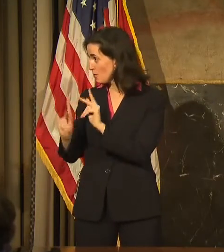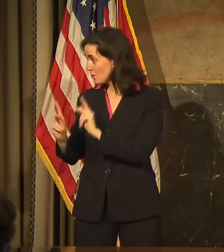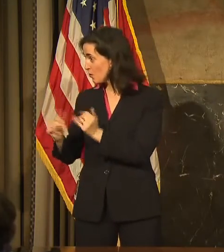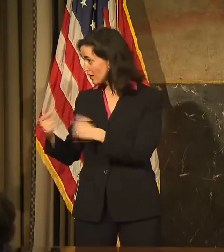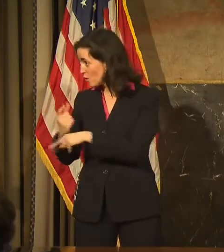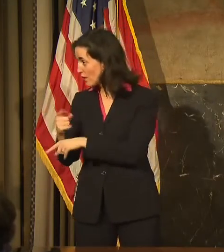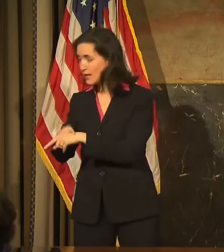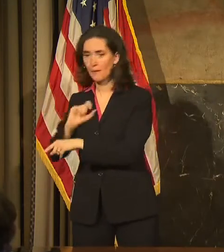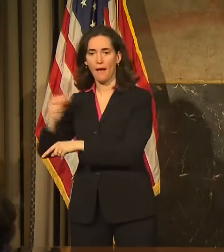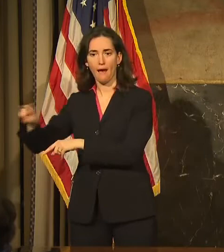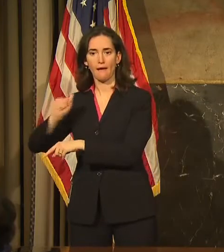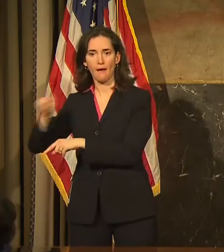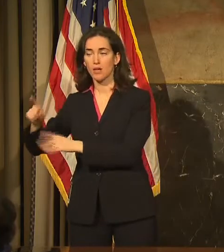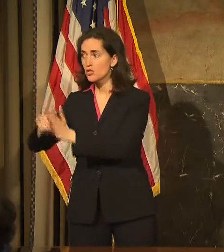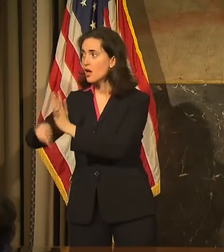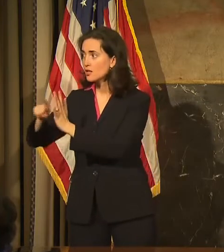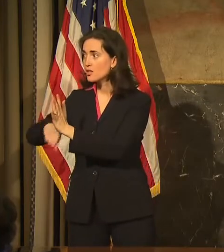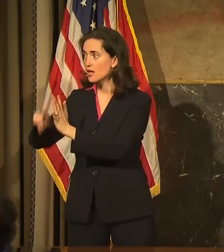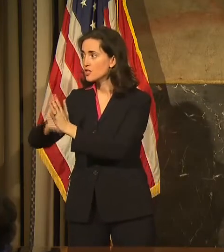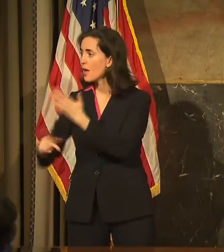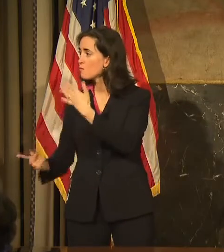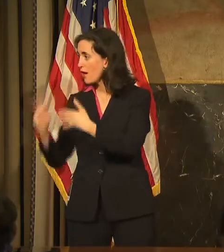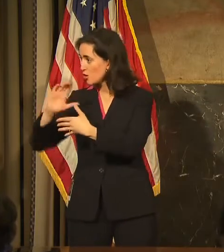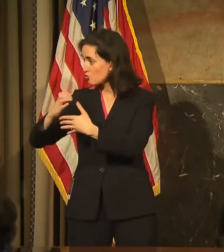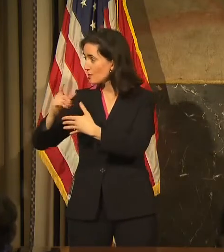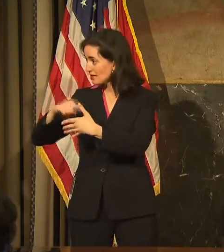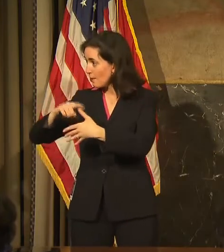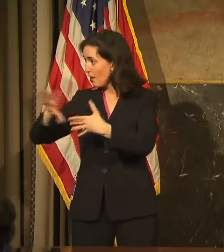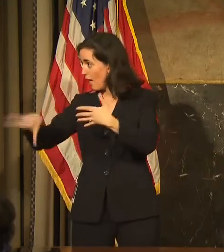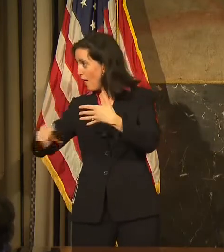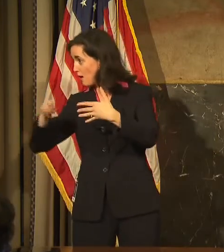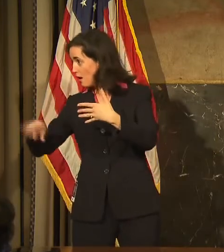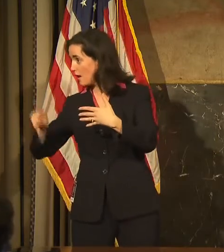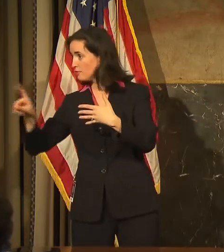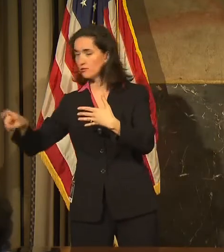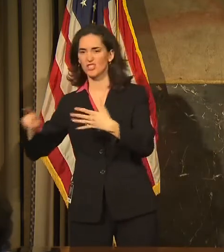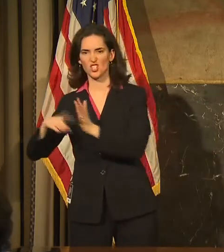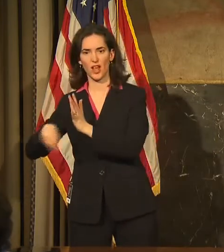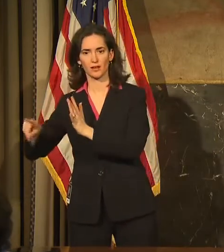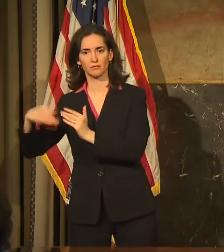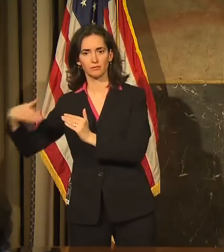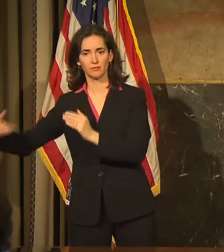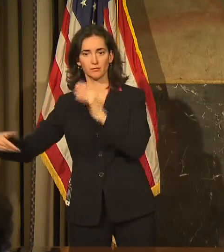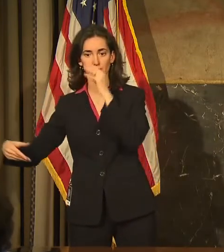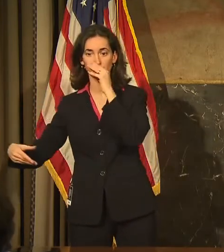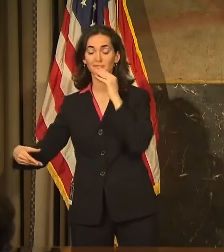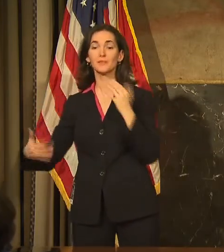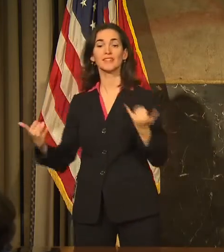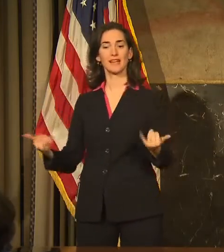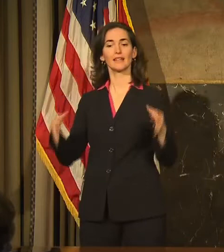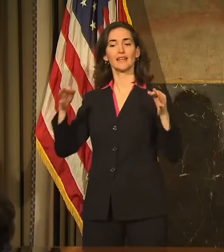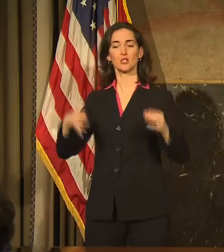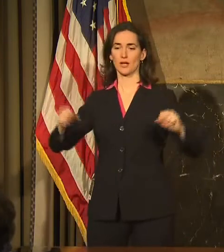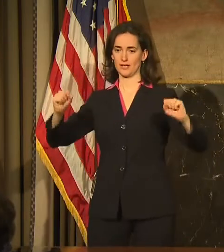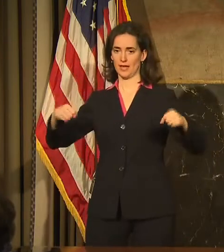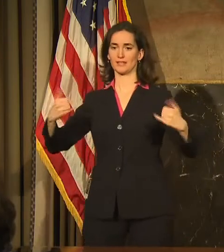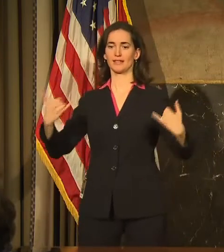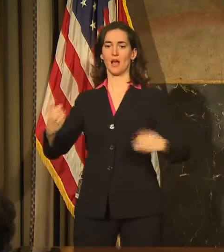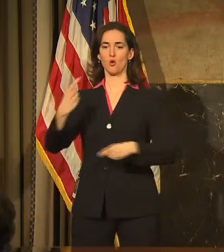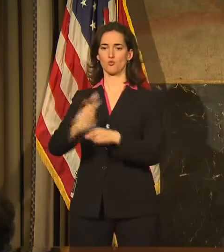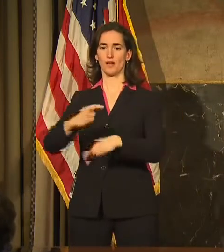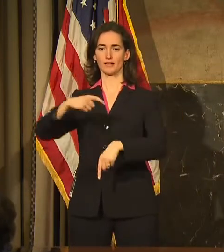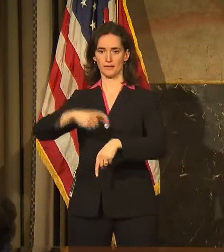new individuals to the priority group who can be vaccinated starting on Monday? And the decision is yes. The